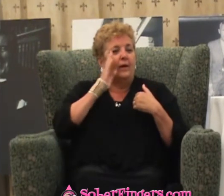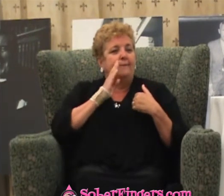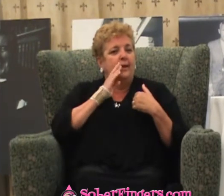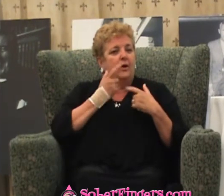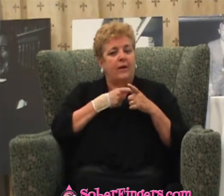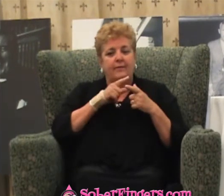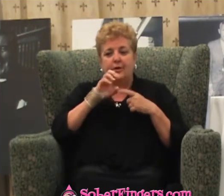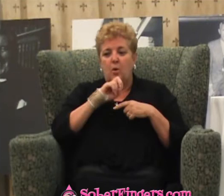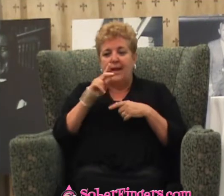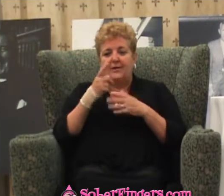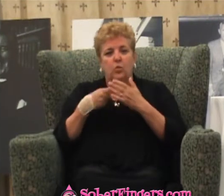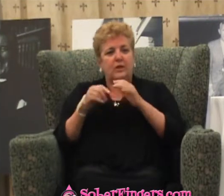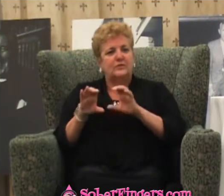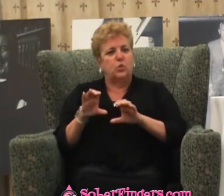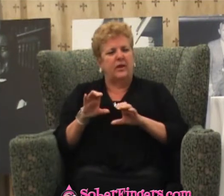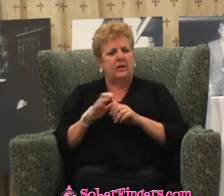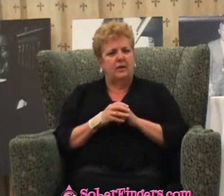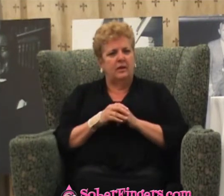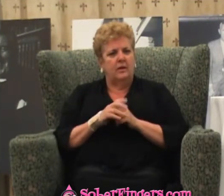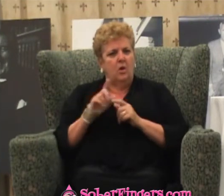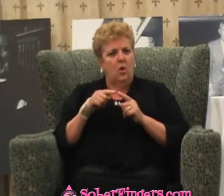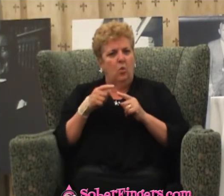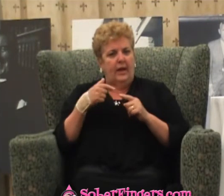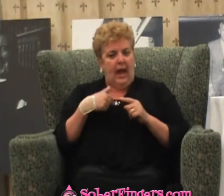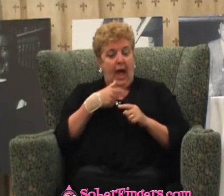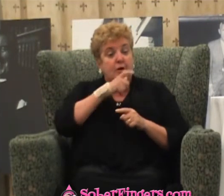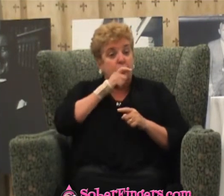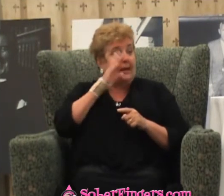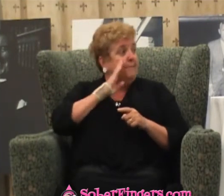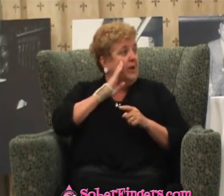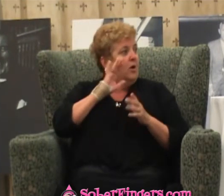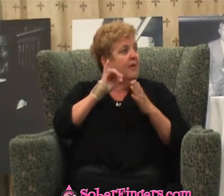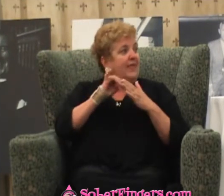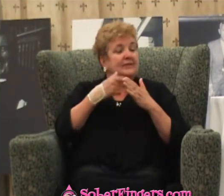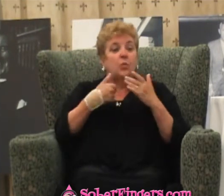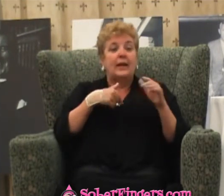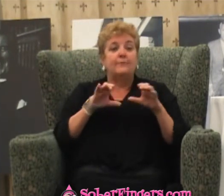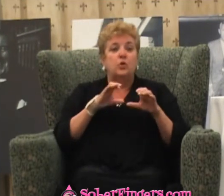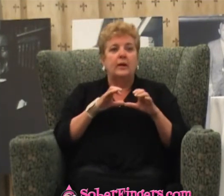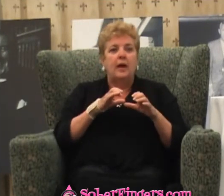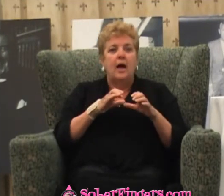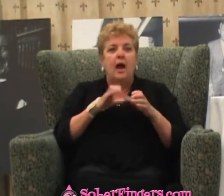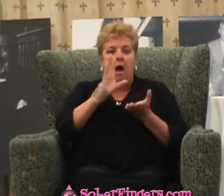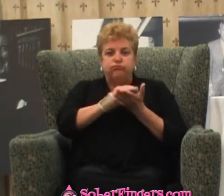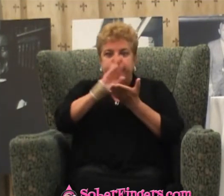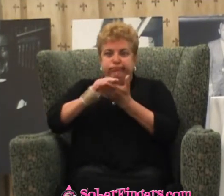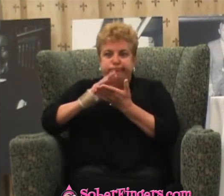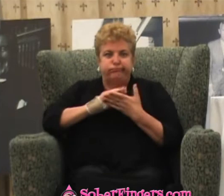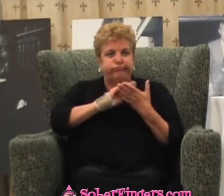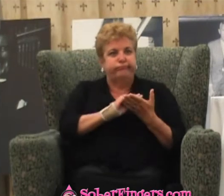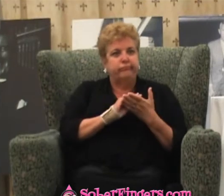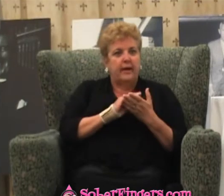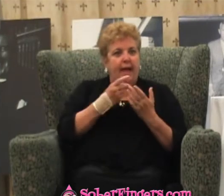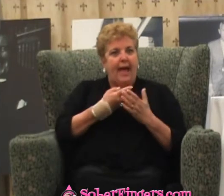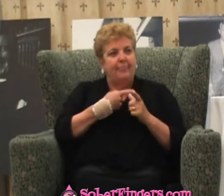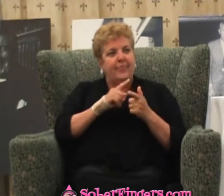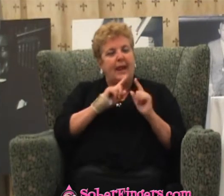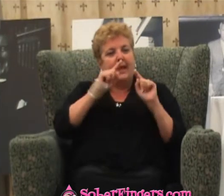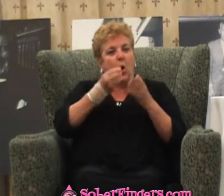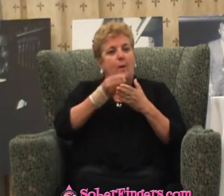When I drink a beer, that's what I'm doing, and I'll just keep doing it until there's no more beer, and then I go get some more. You know, and whatever I was doing before must